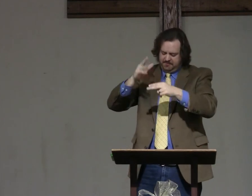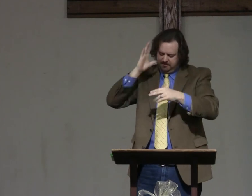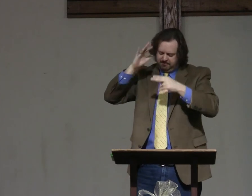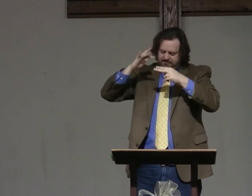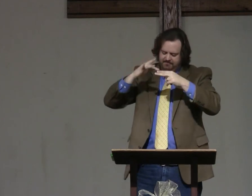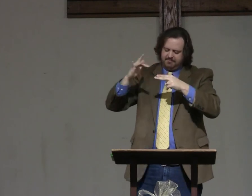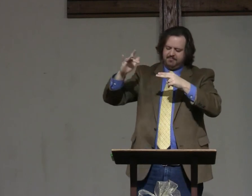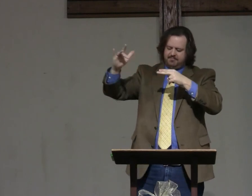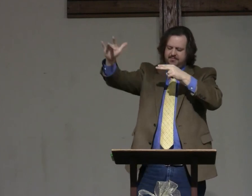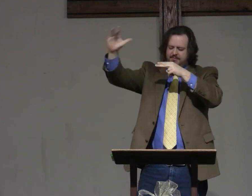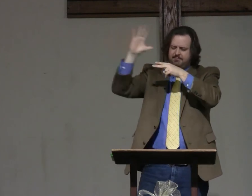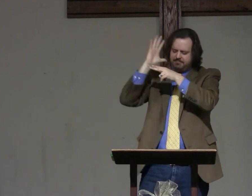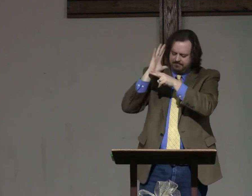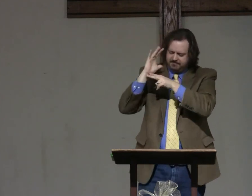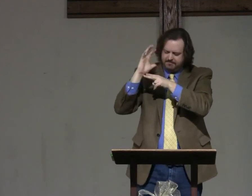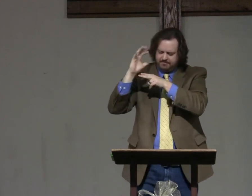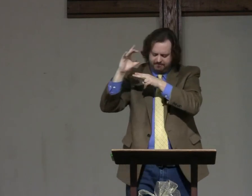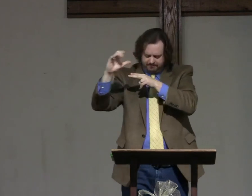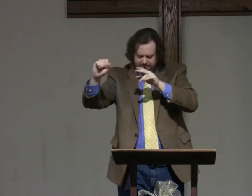And his name shall be called Wonderful,